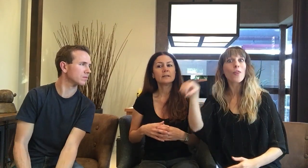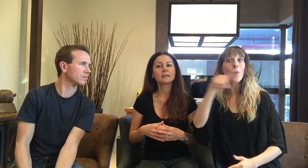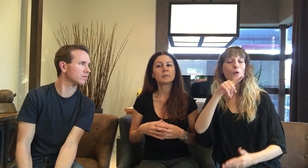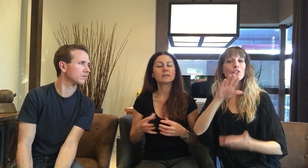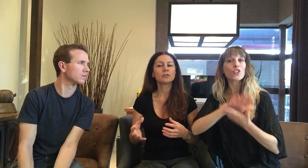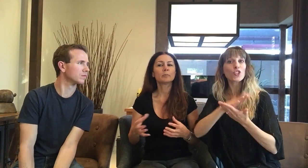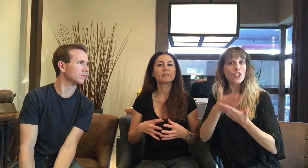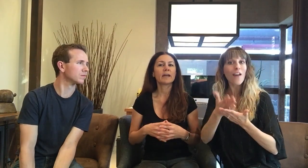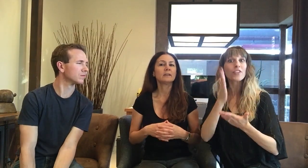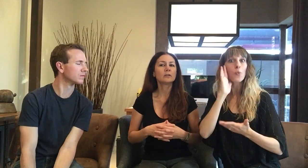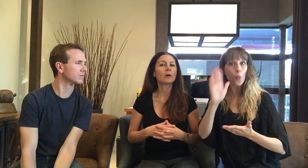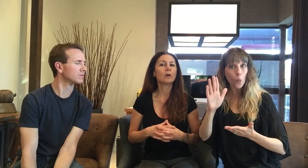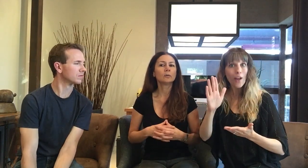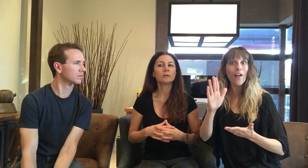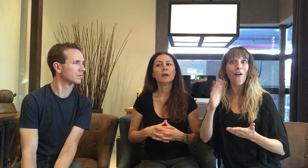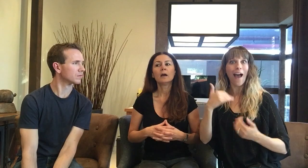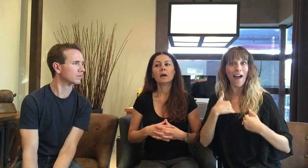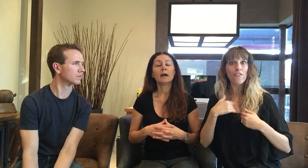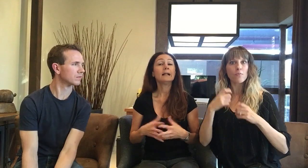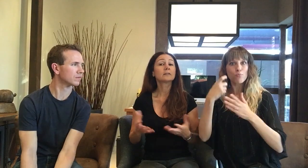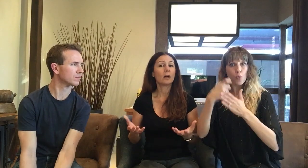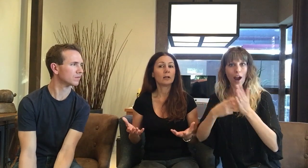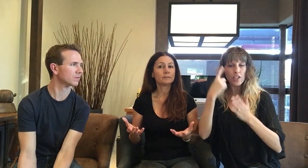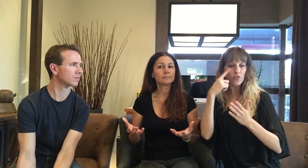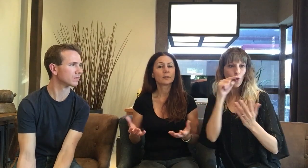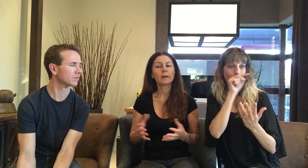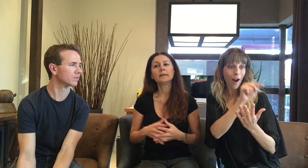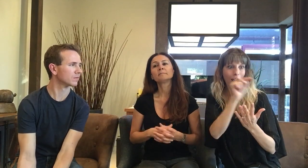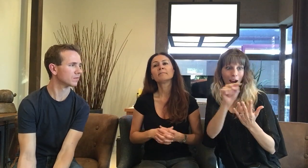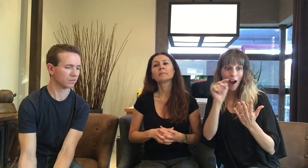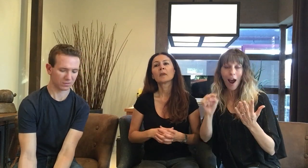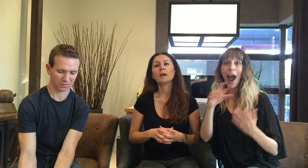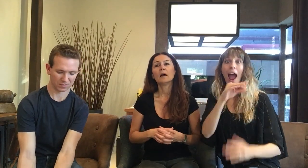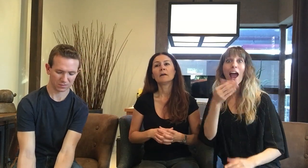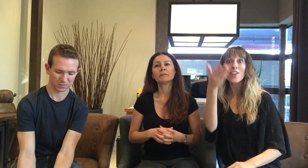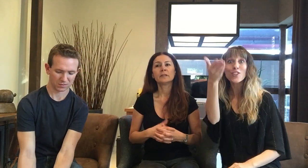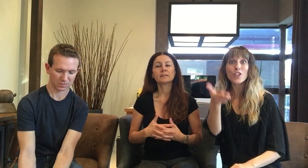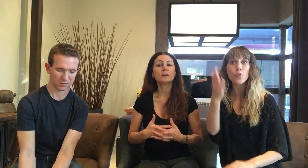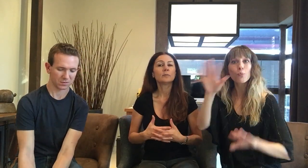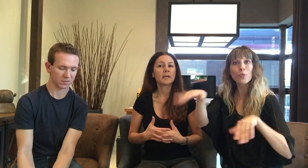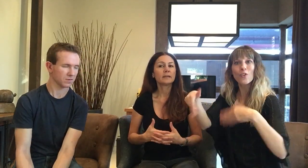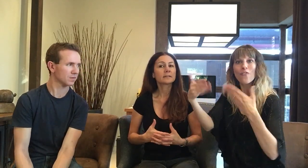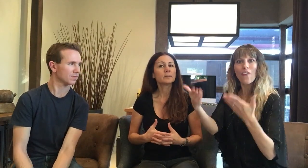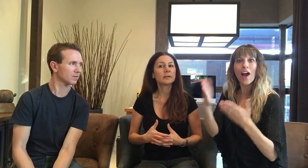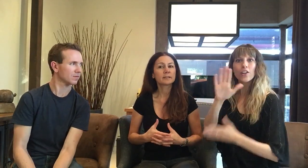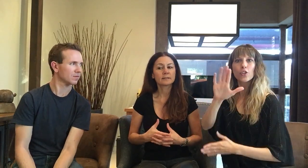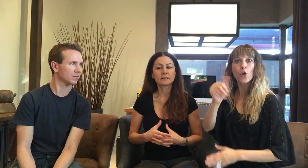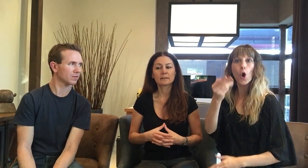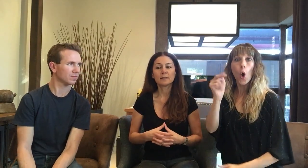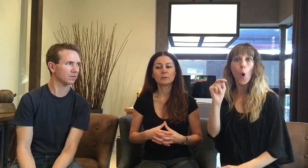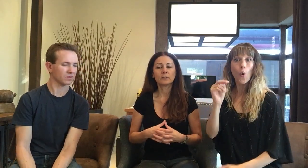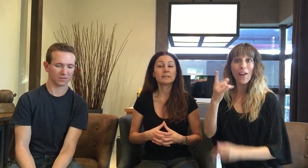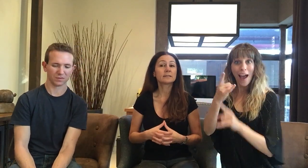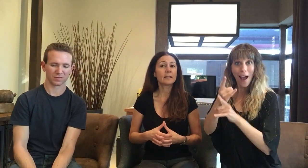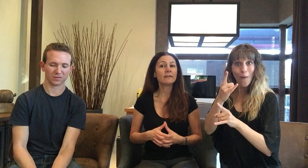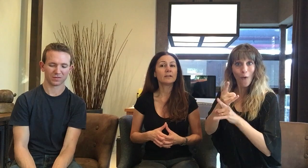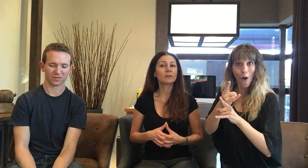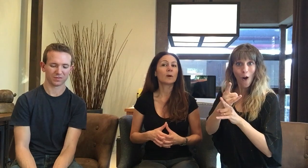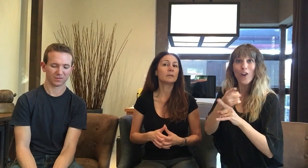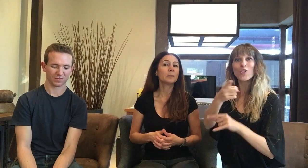is that because you're providing your own alcohol, right, for these in-home dining experiences, then you're really saving quite a